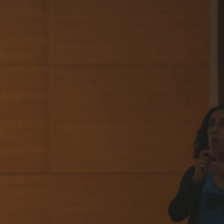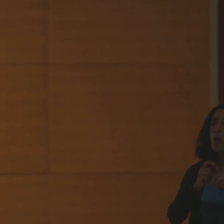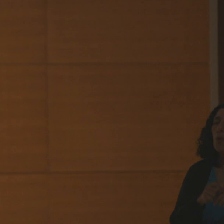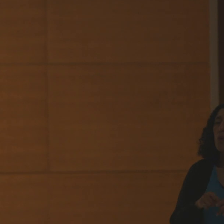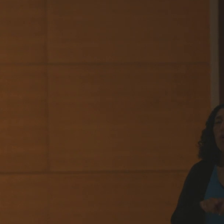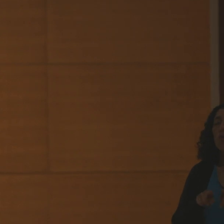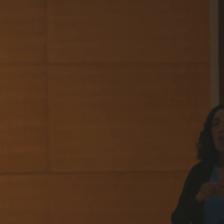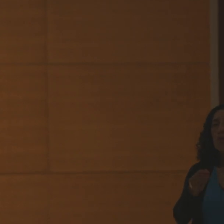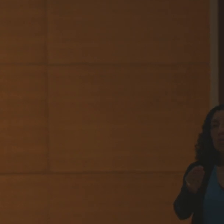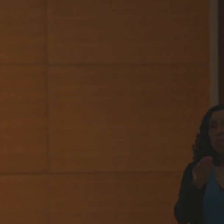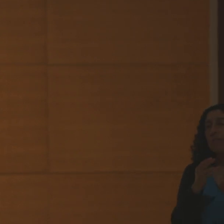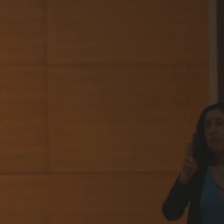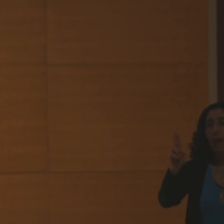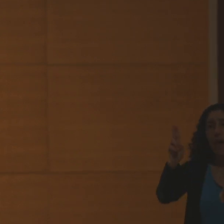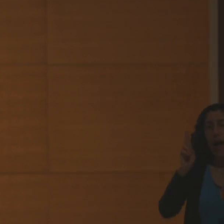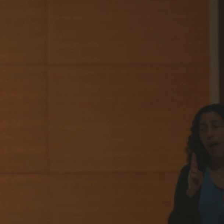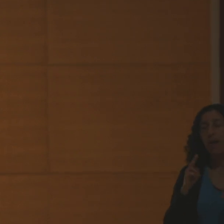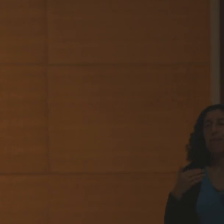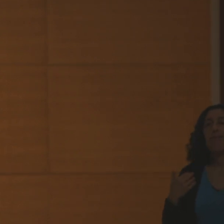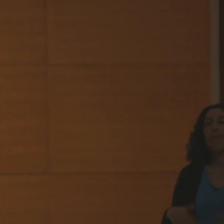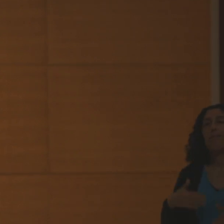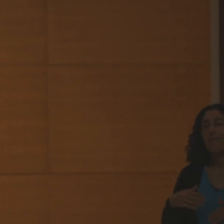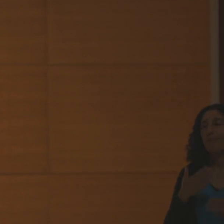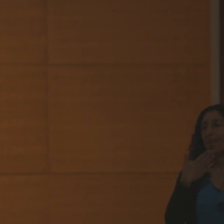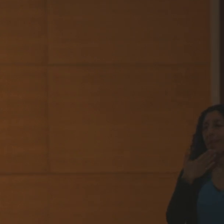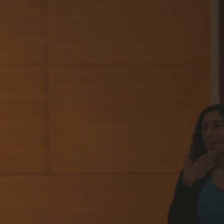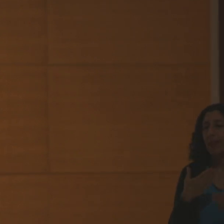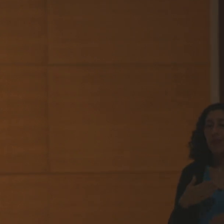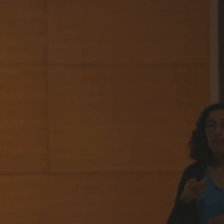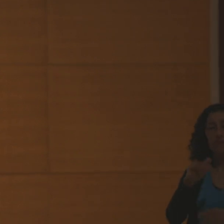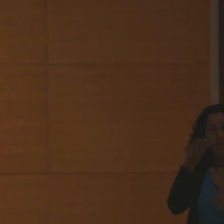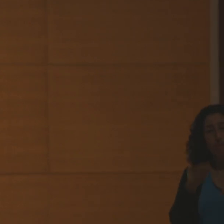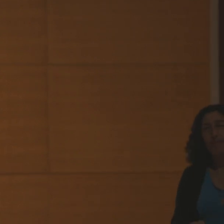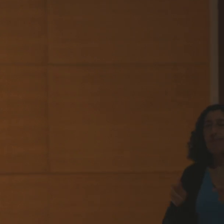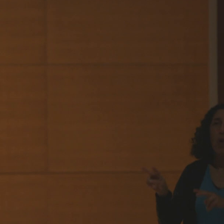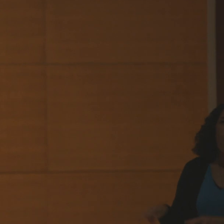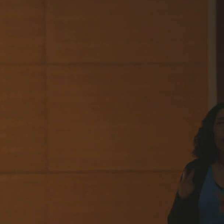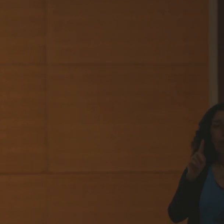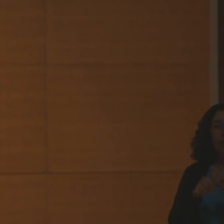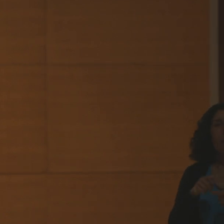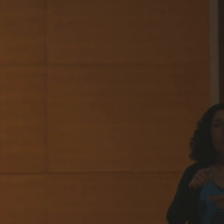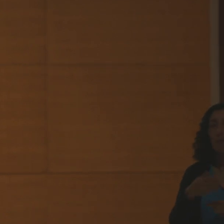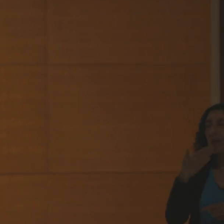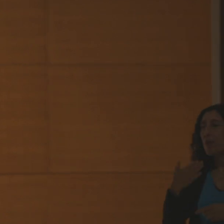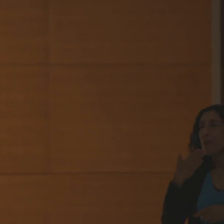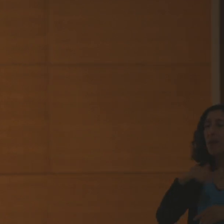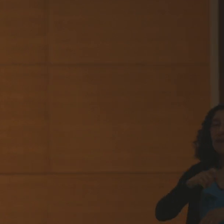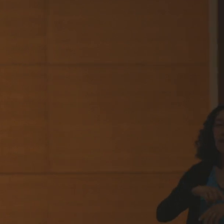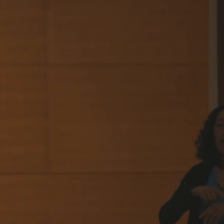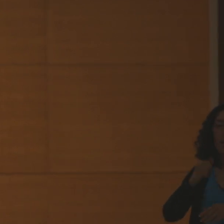honor upon me and just for being a beacon for all of us to look to in times both light and dark and good and bad. Thank you,